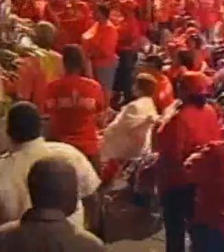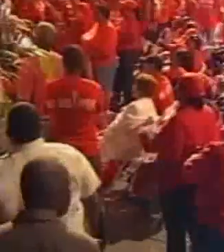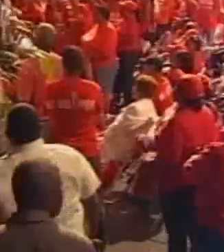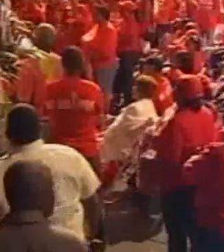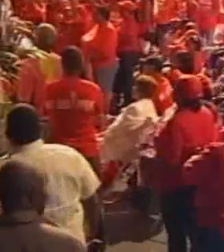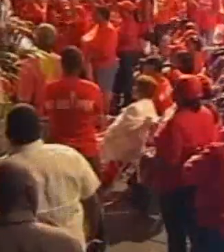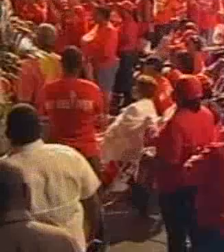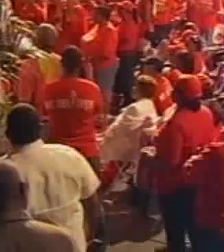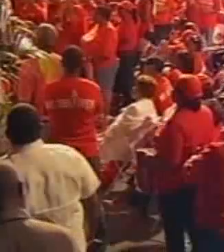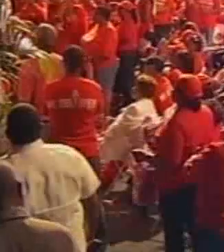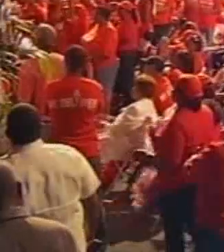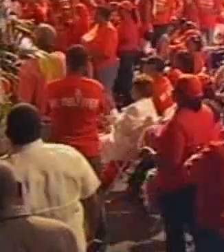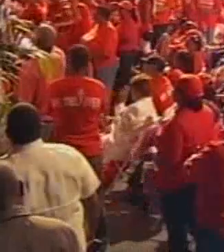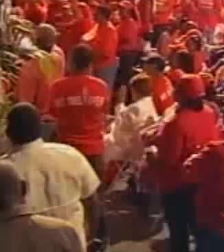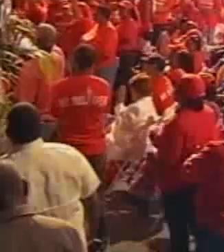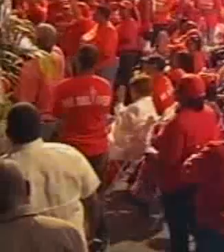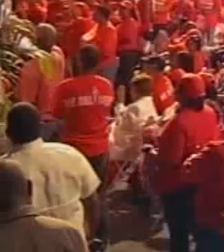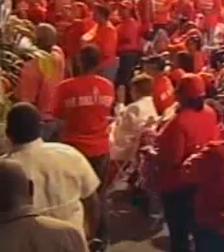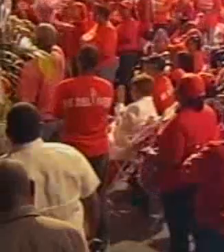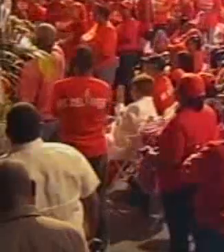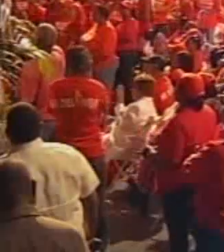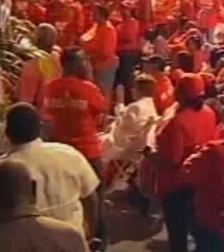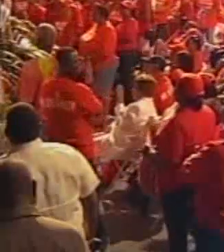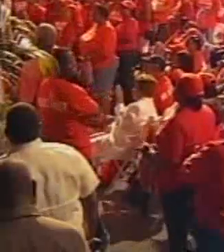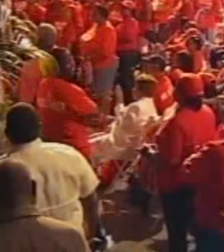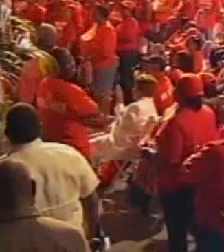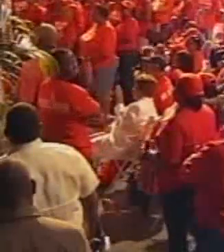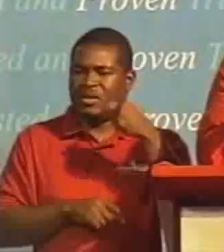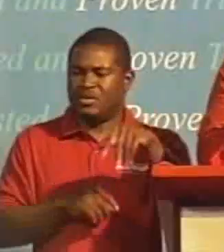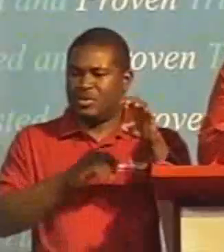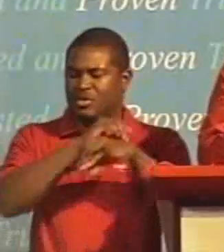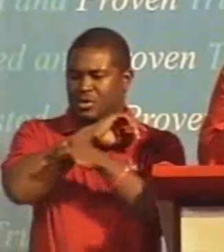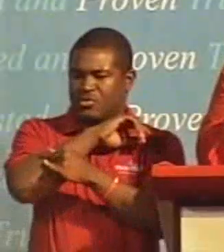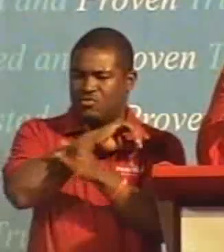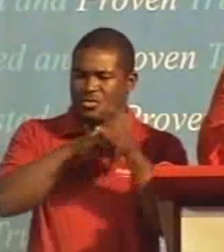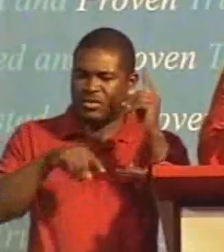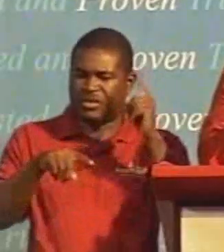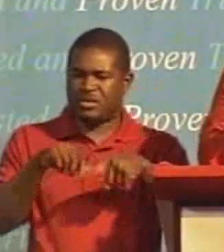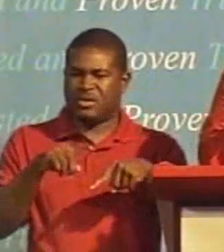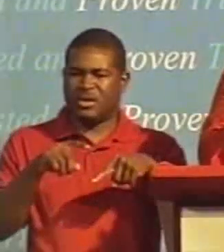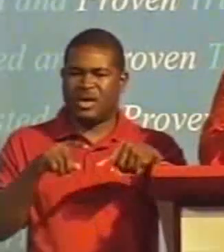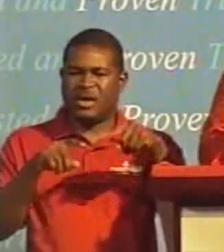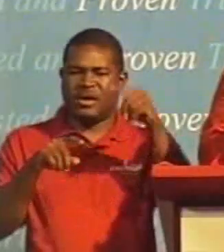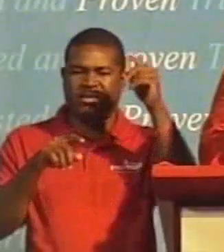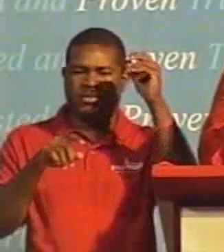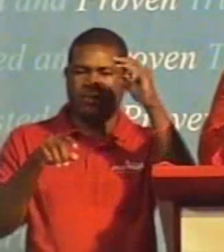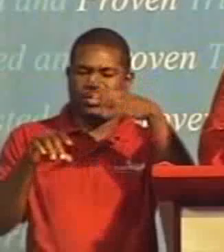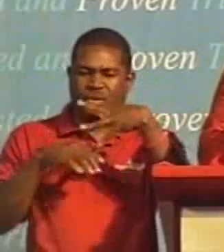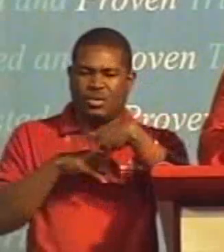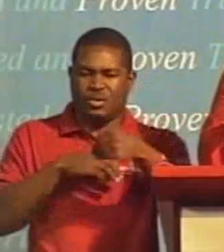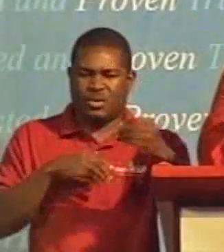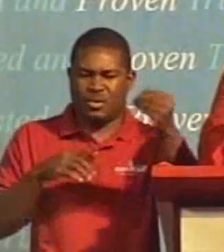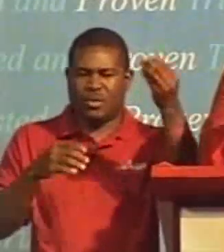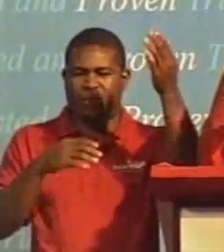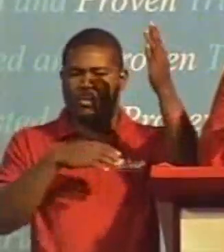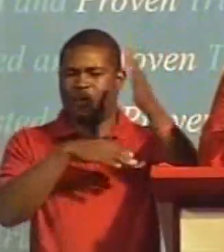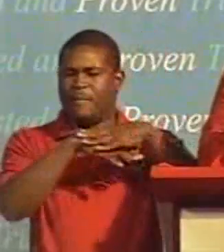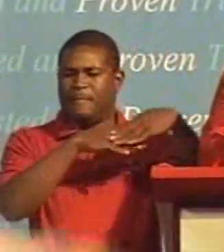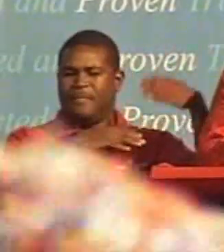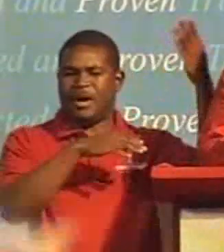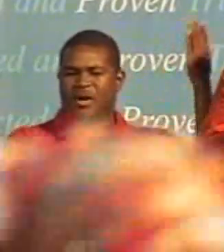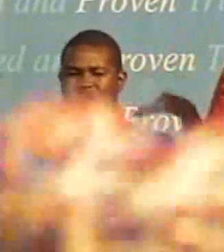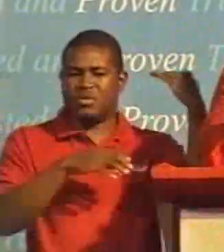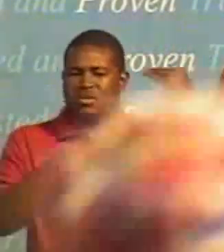St. Anne's and FNMs. The country can't afford to go backwards to the reckless, do nothing, scandal ridden